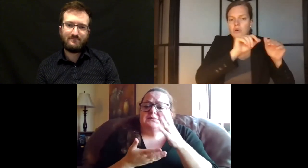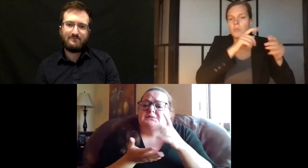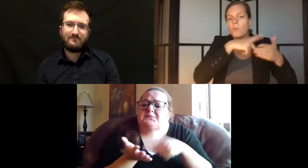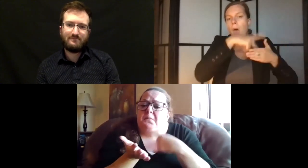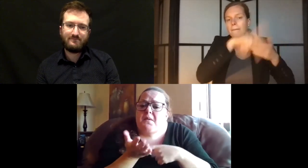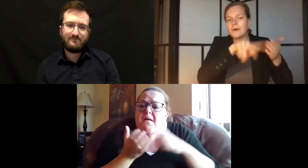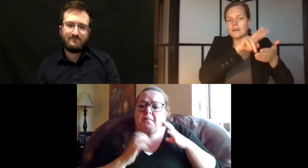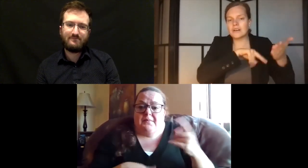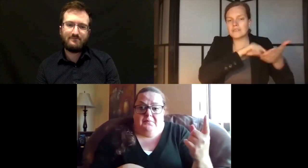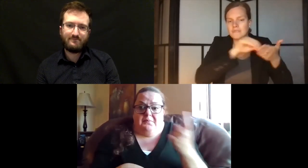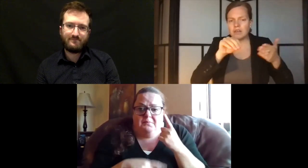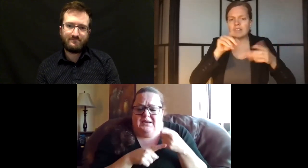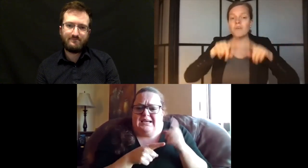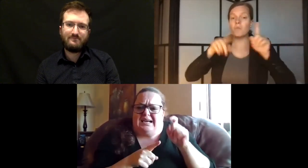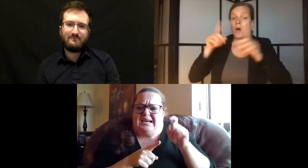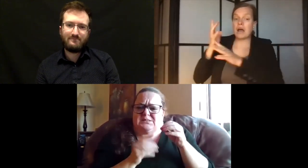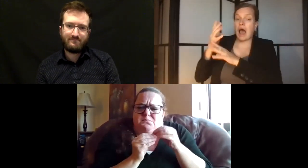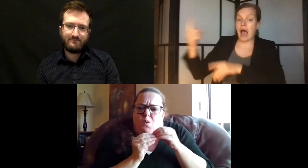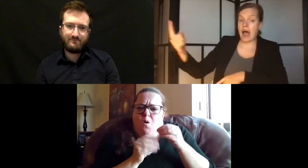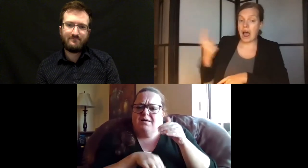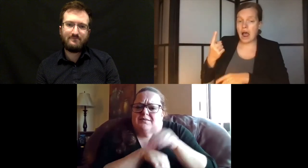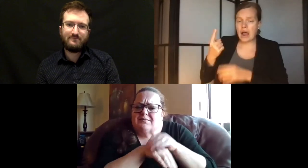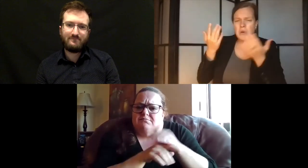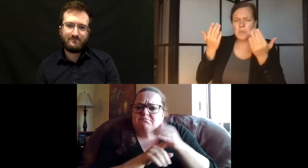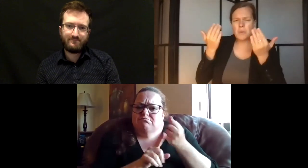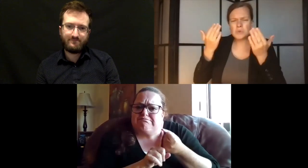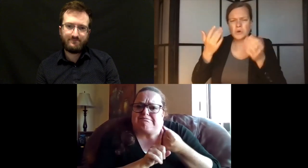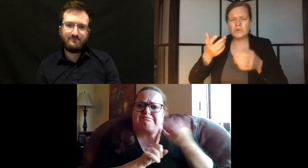with the literacy program as well.